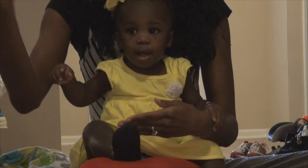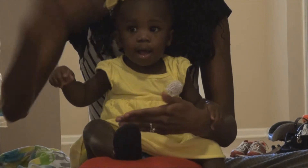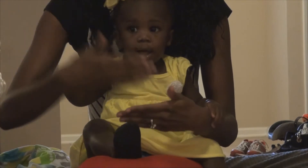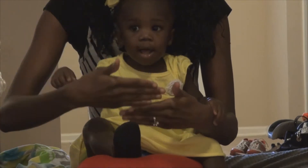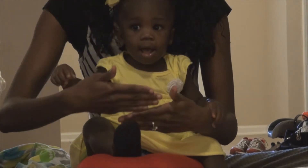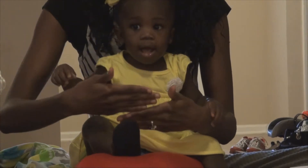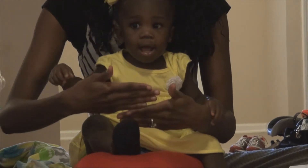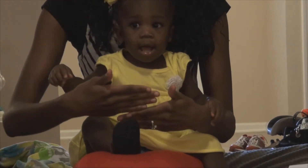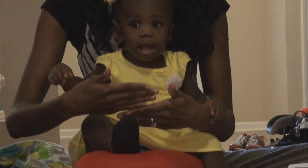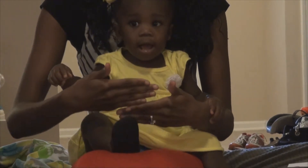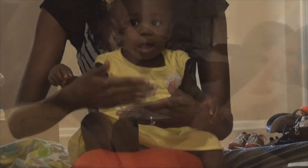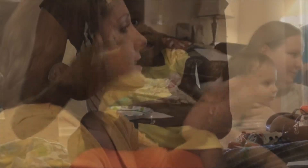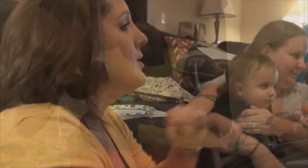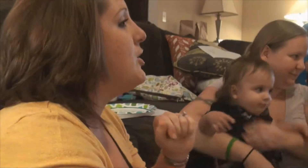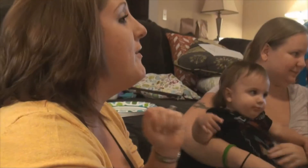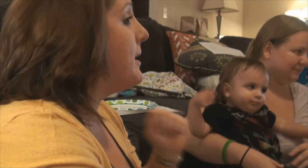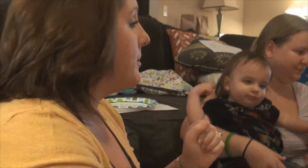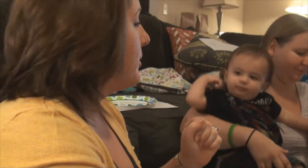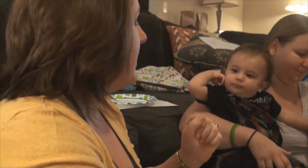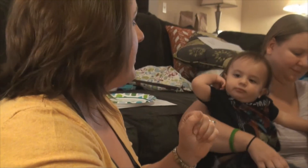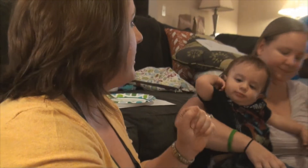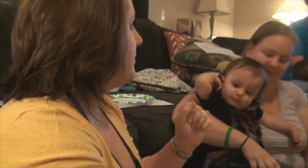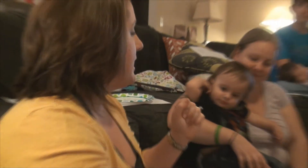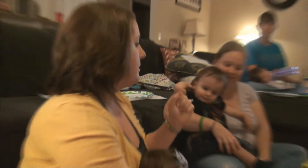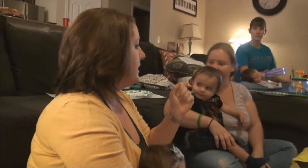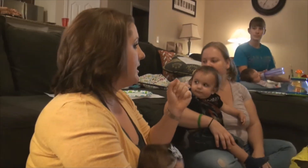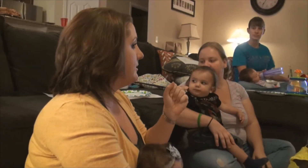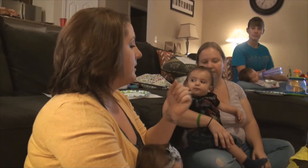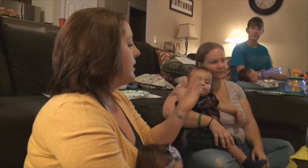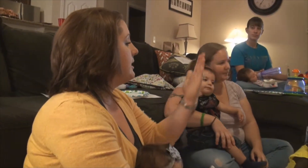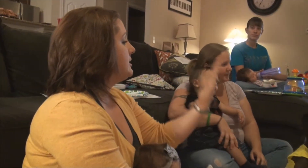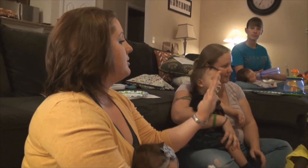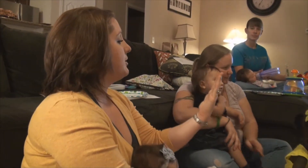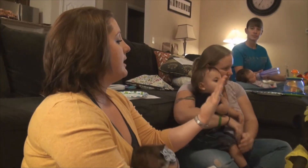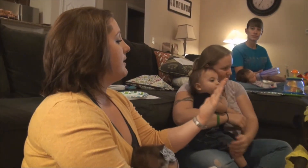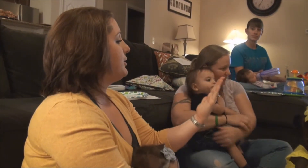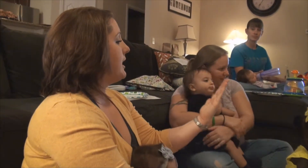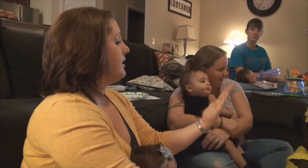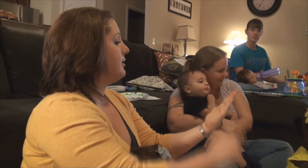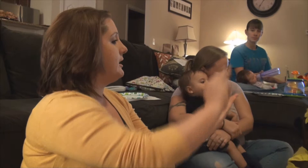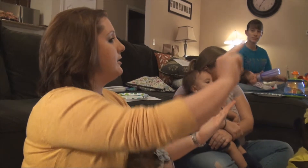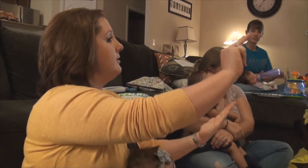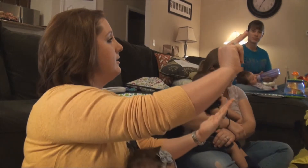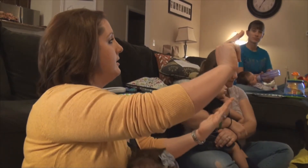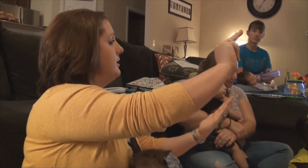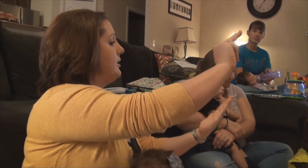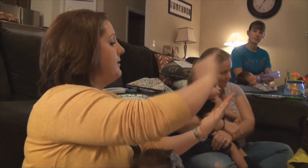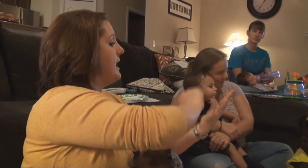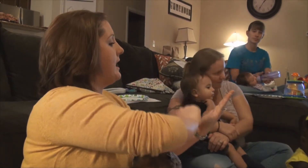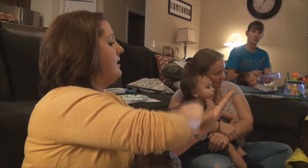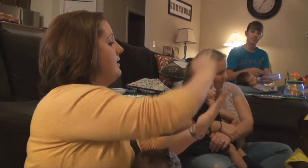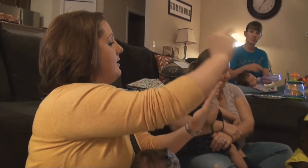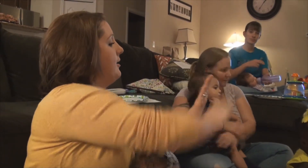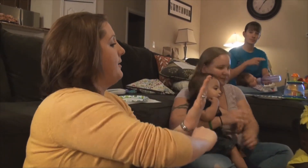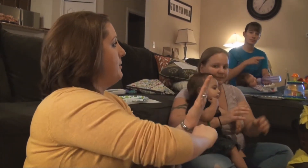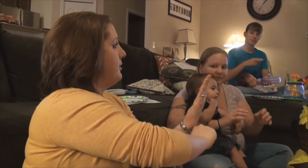up and down. No. So, We haven't gone over that one yet. All right. So, you're going to have your calendar here. You have an N, November.